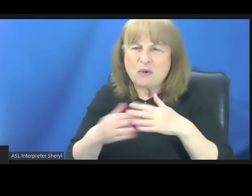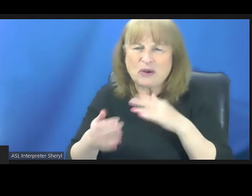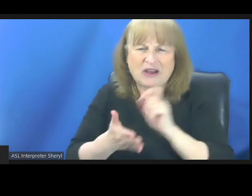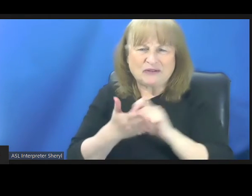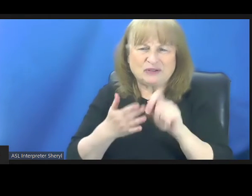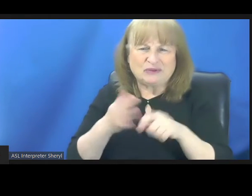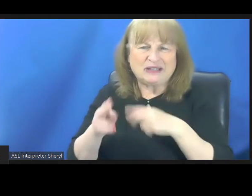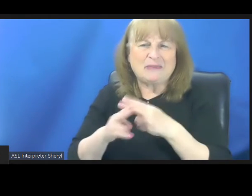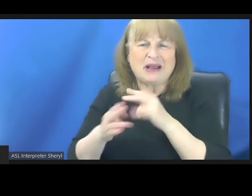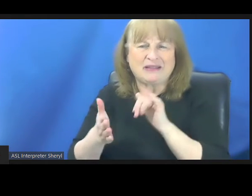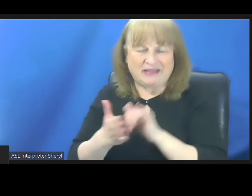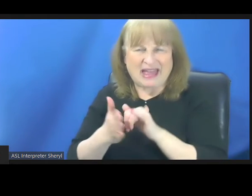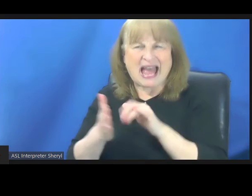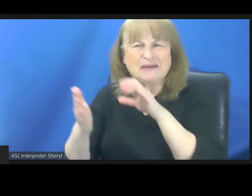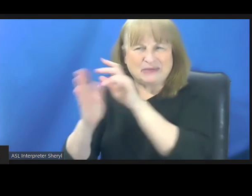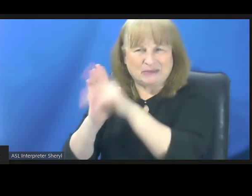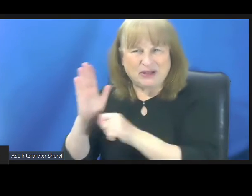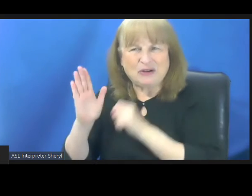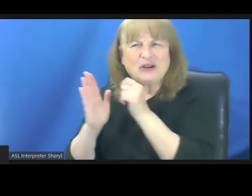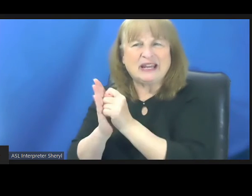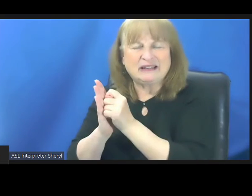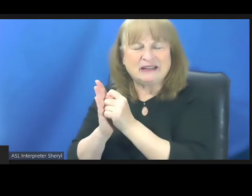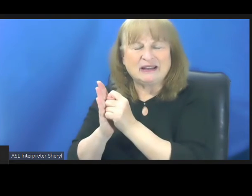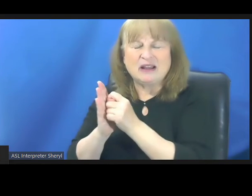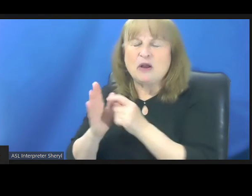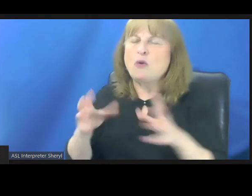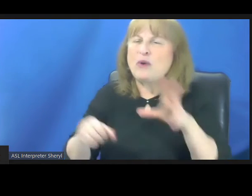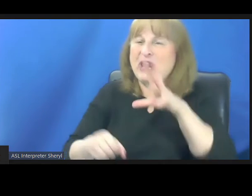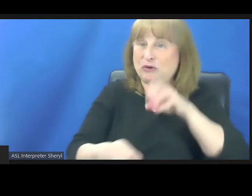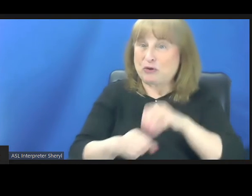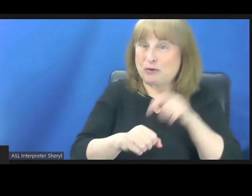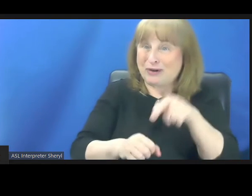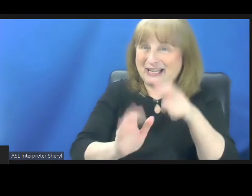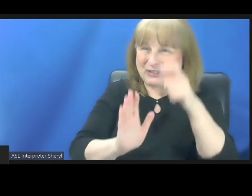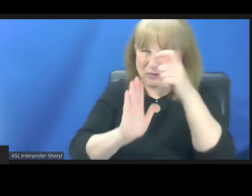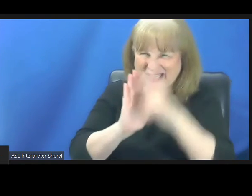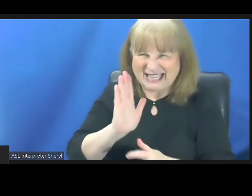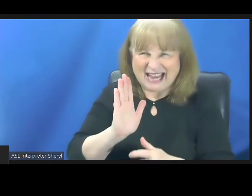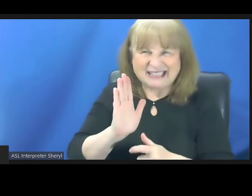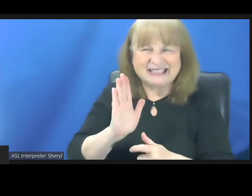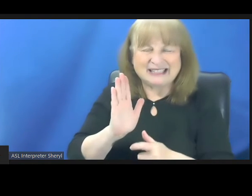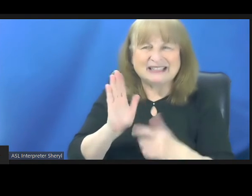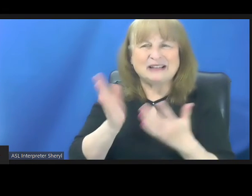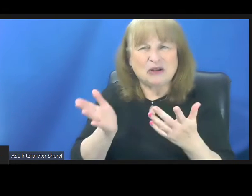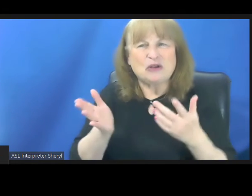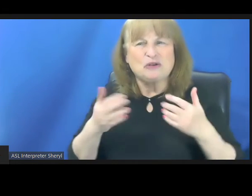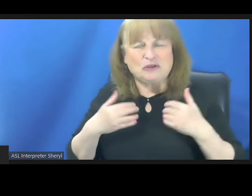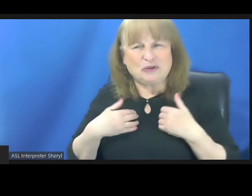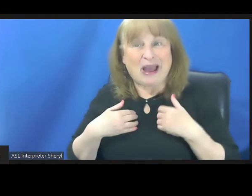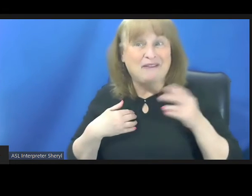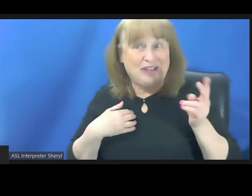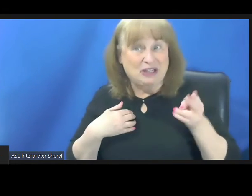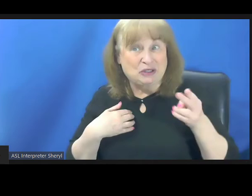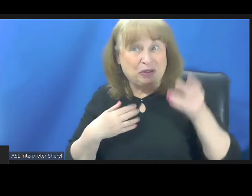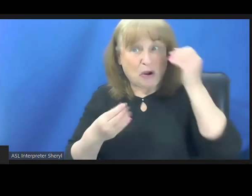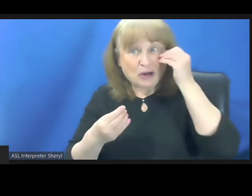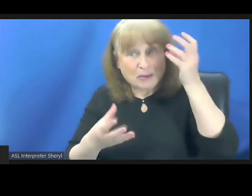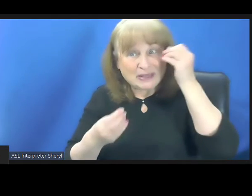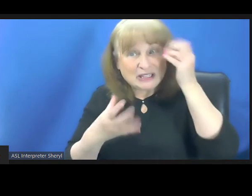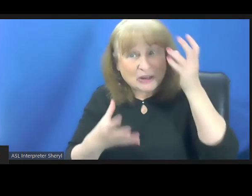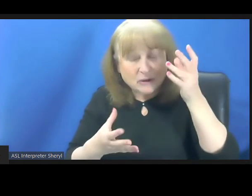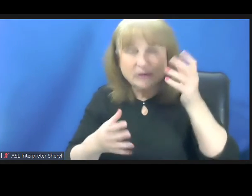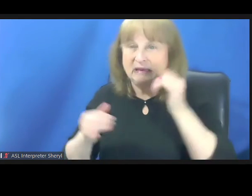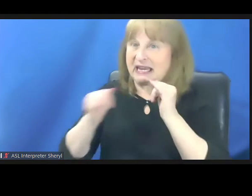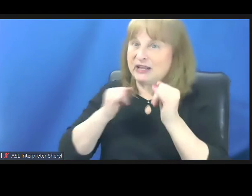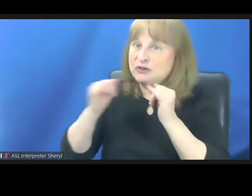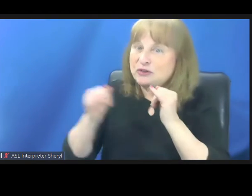also we incorporate it into this text. So you have historic material,